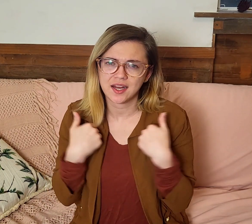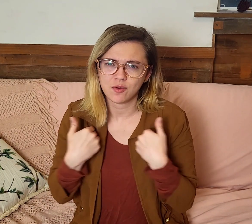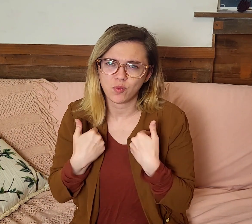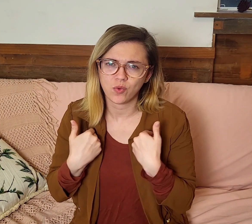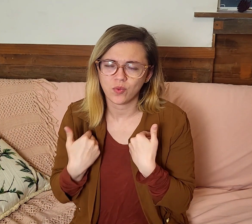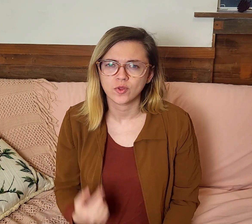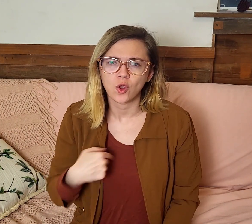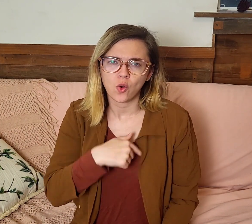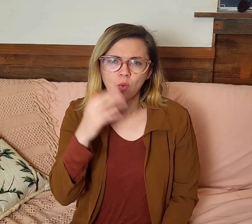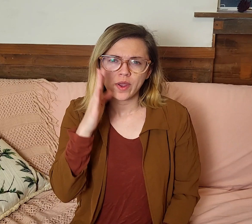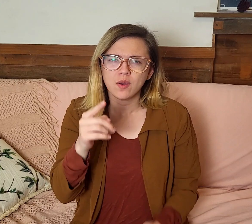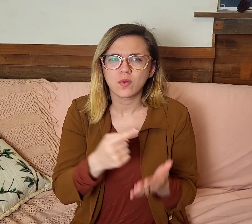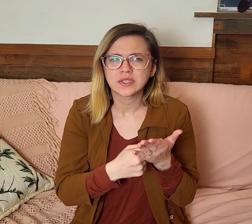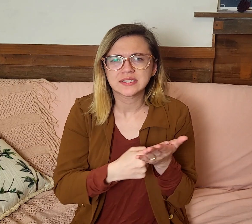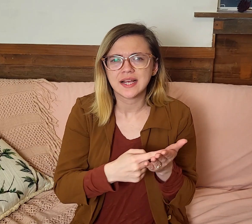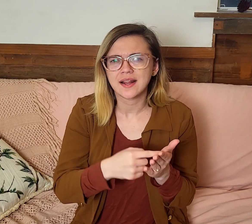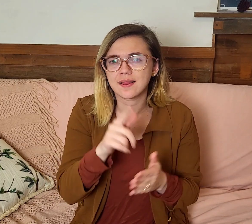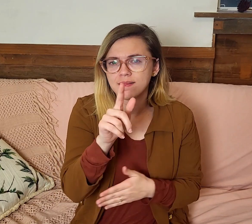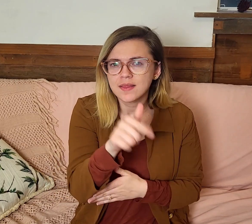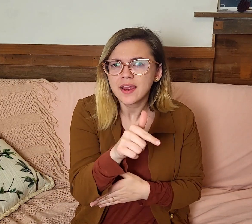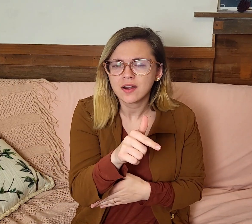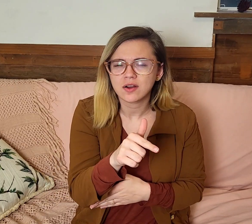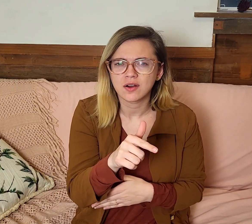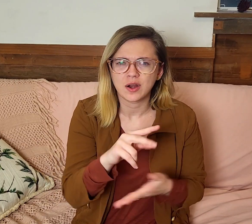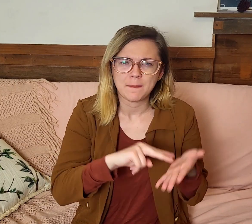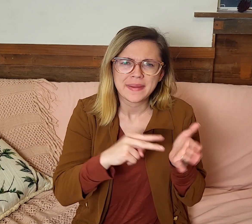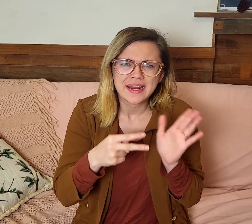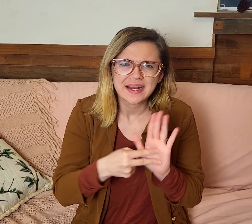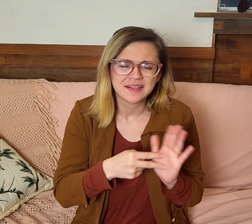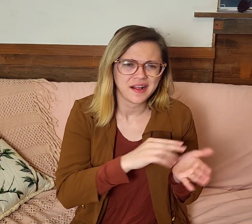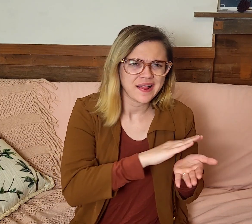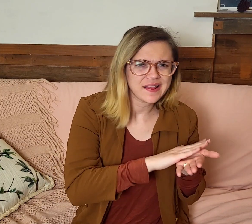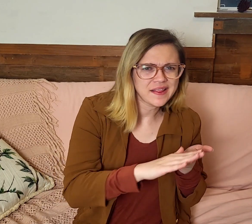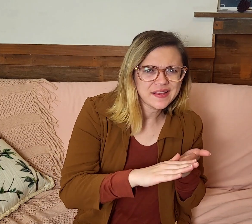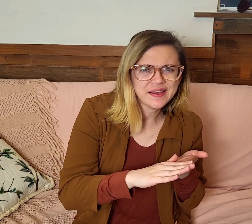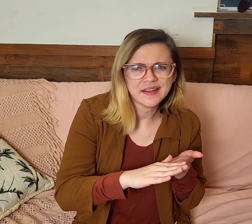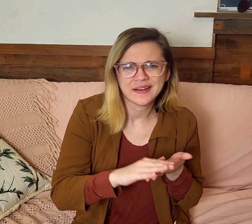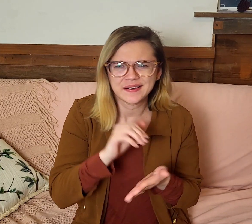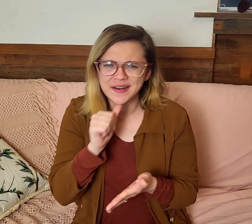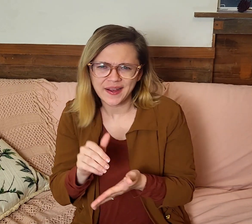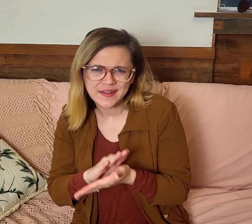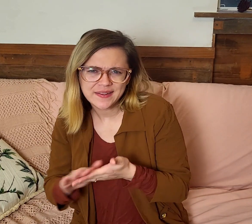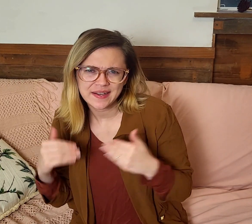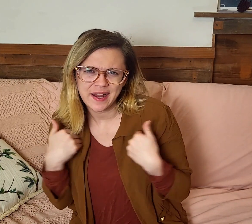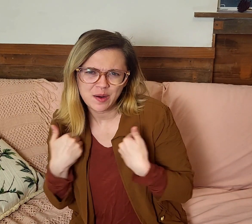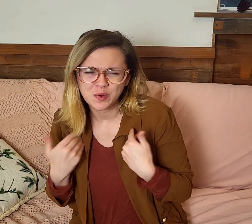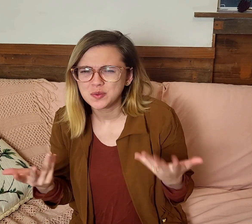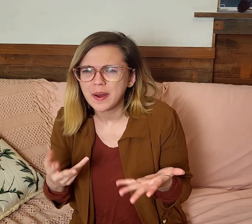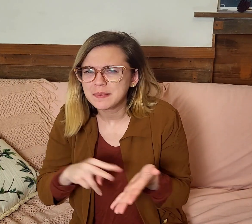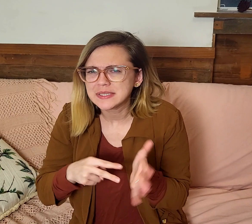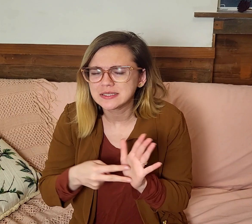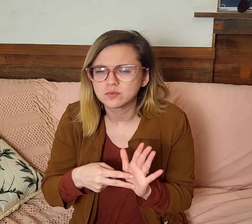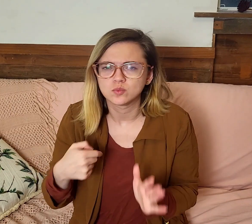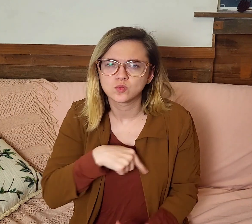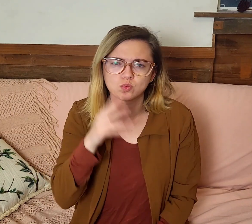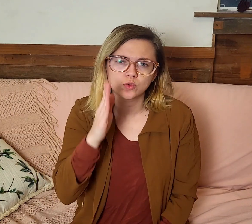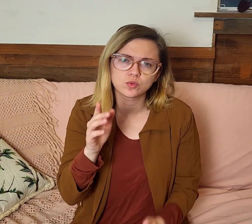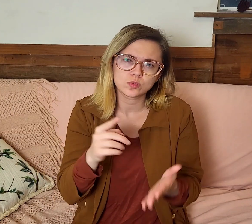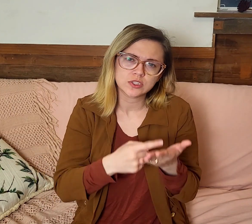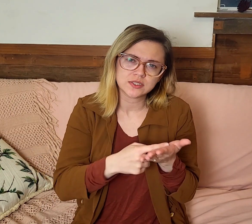animal. And we're going to discuss later the meanings of clean versus unclean animals and what those